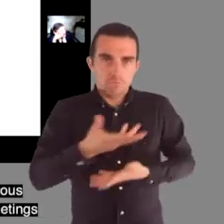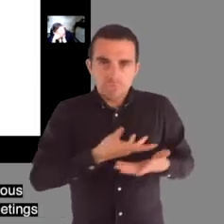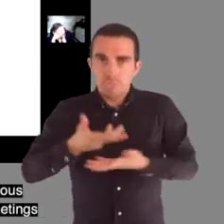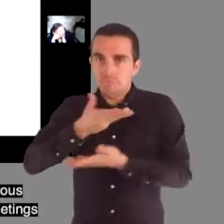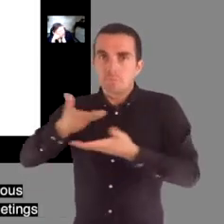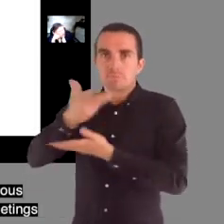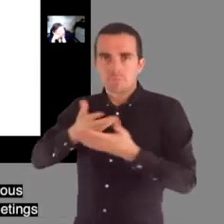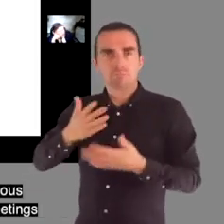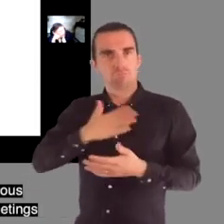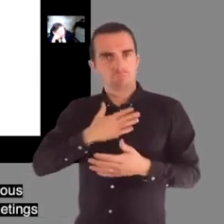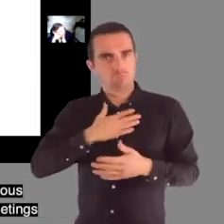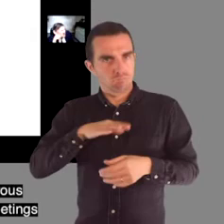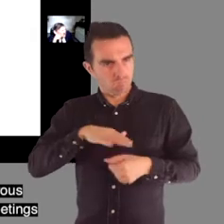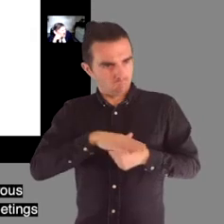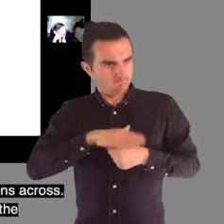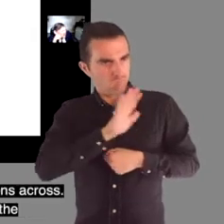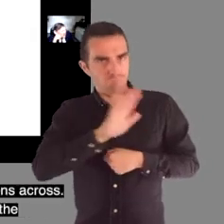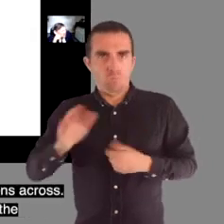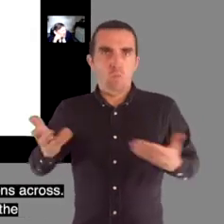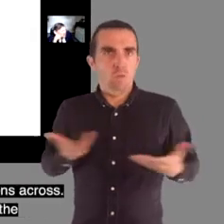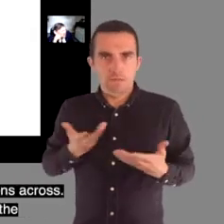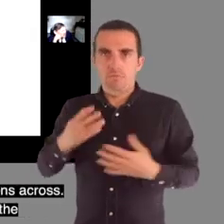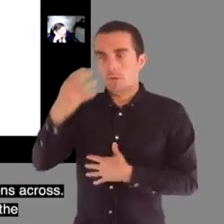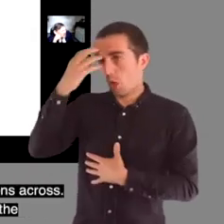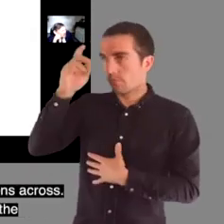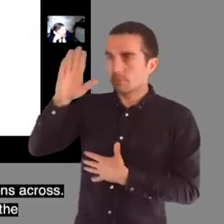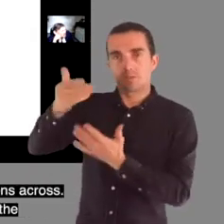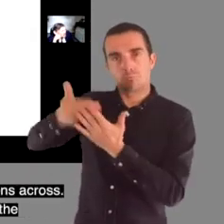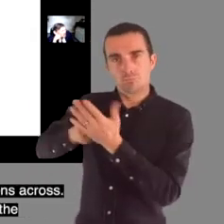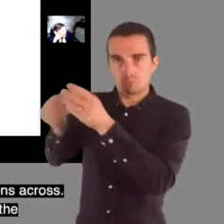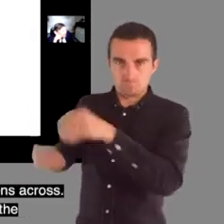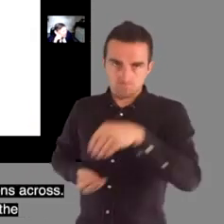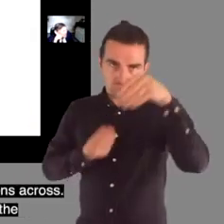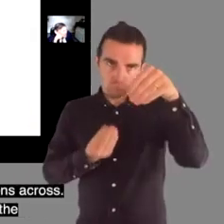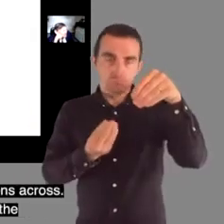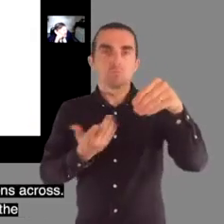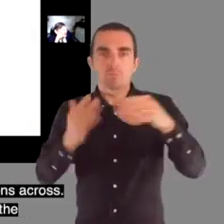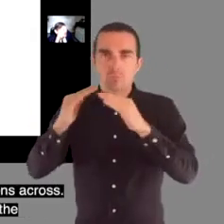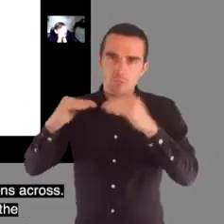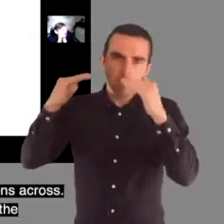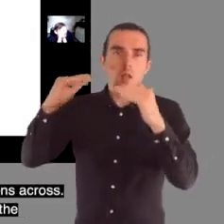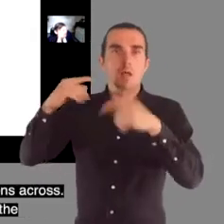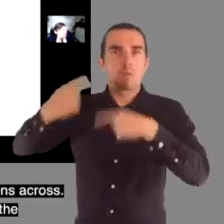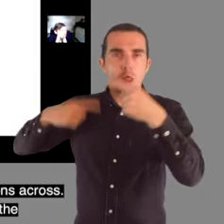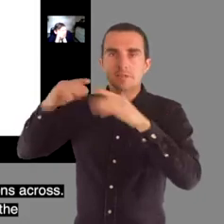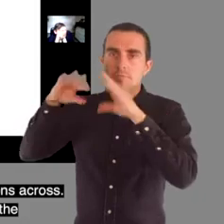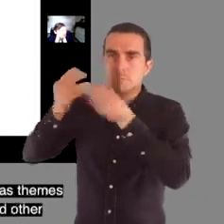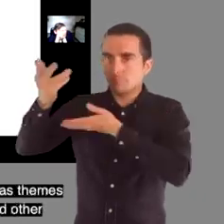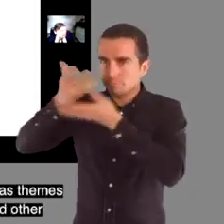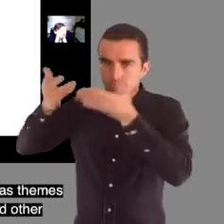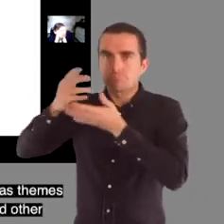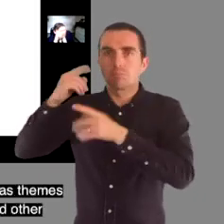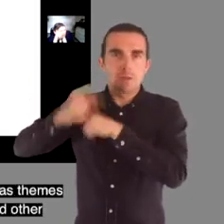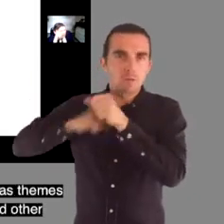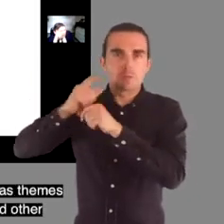numerous national, regional, and local meetings where, again, we can get our positions across. The government reports at the high